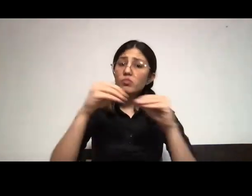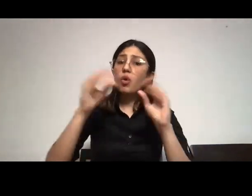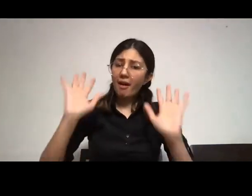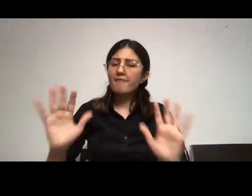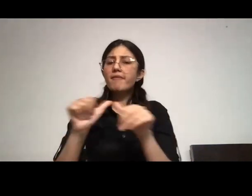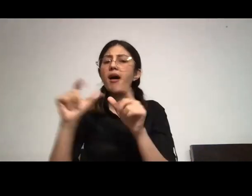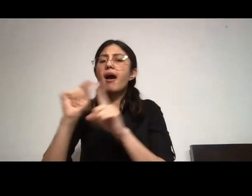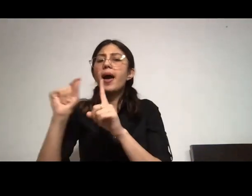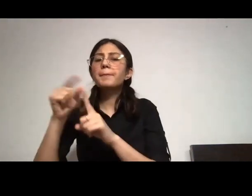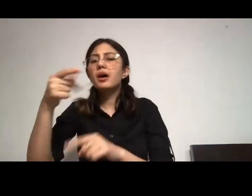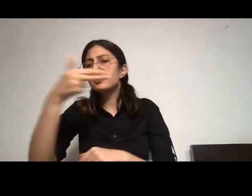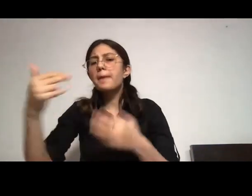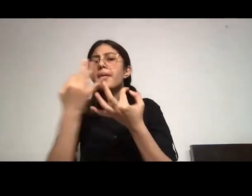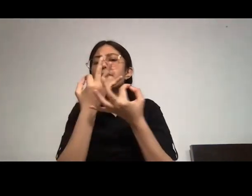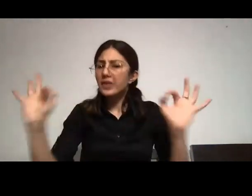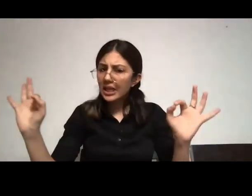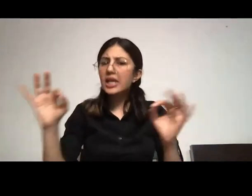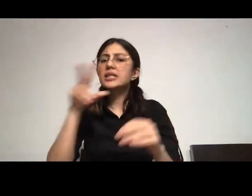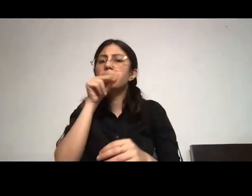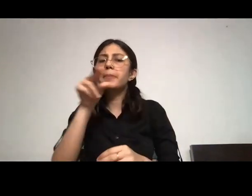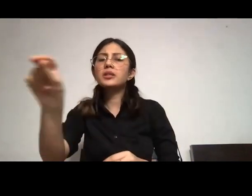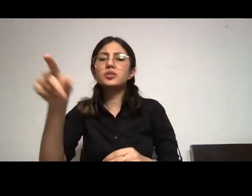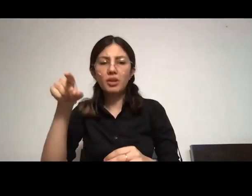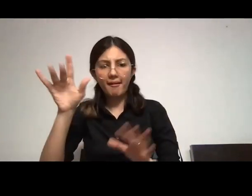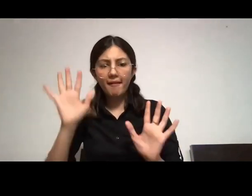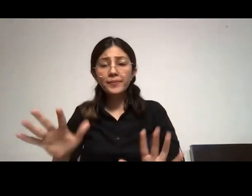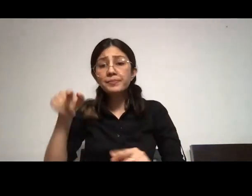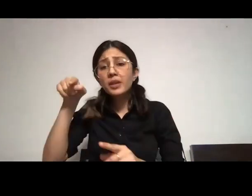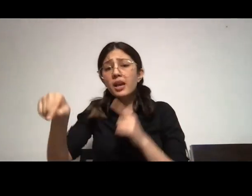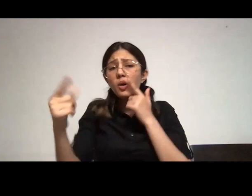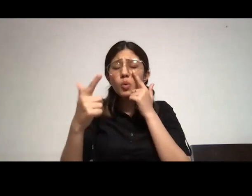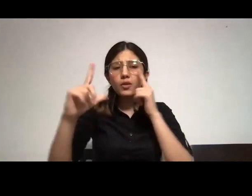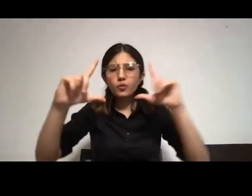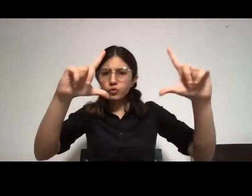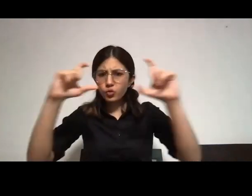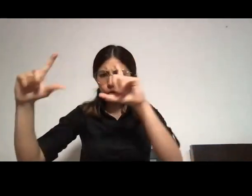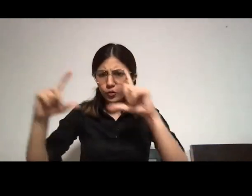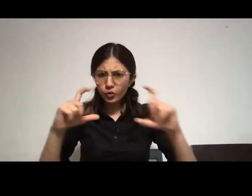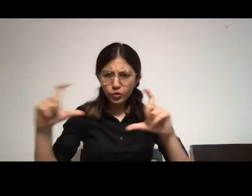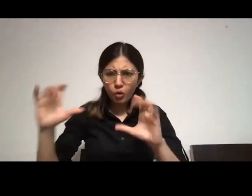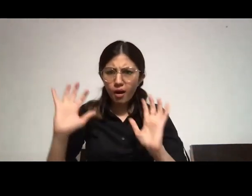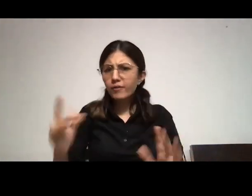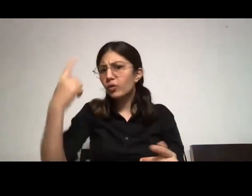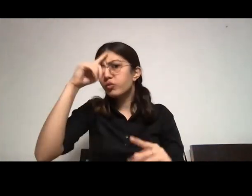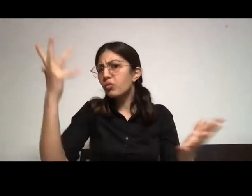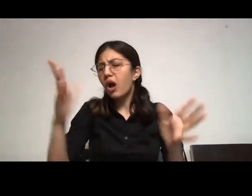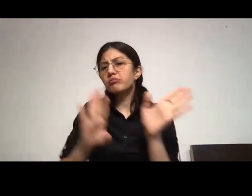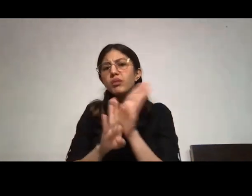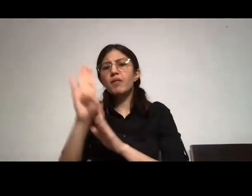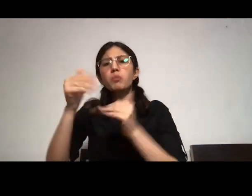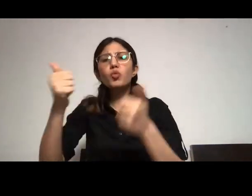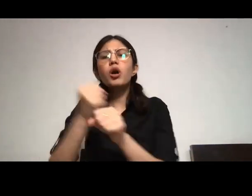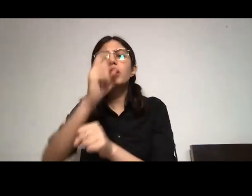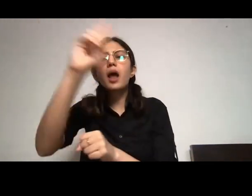Speech, which also has pictorially, it can help in developing good grammar skills, language and